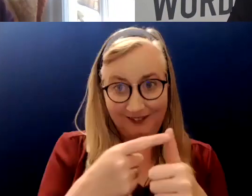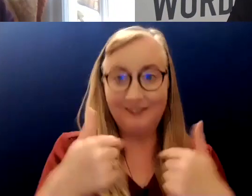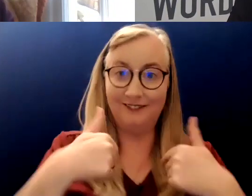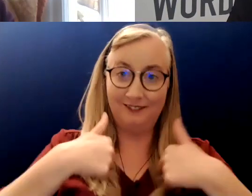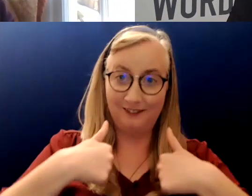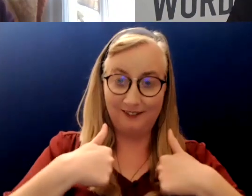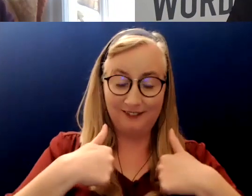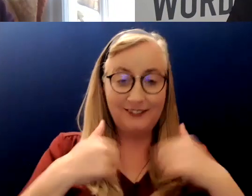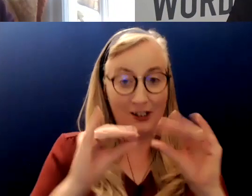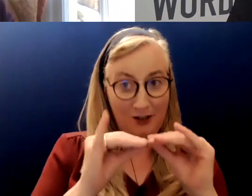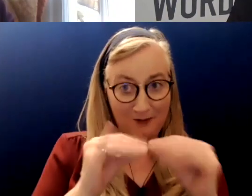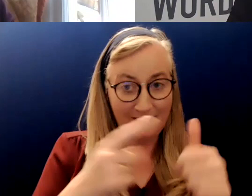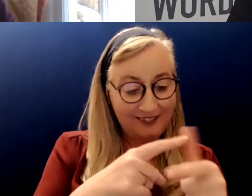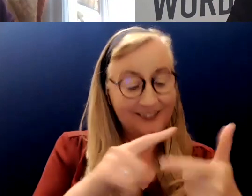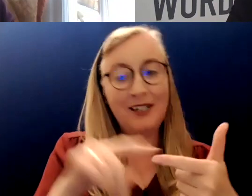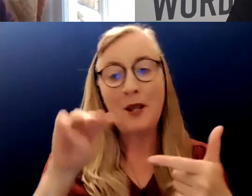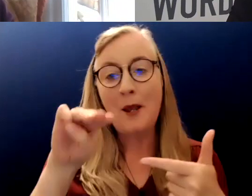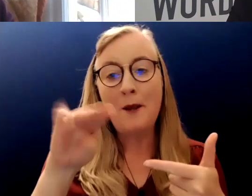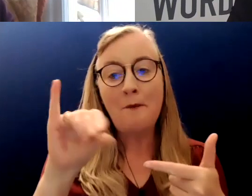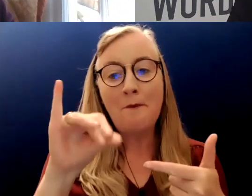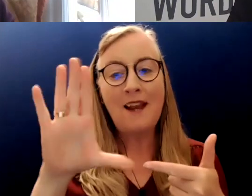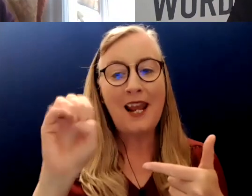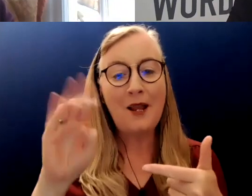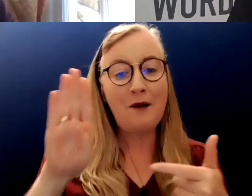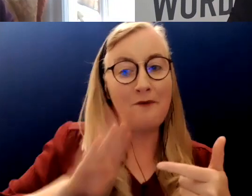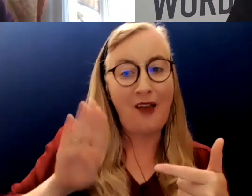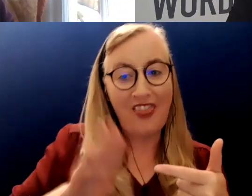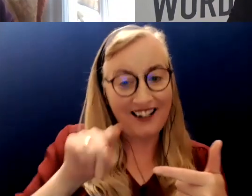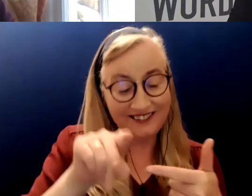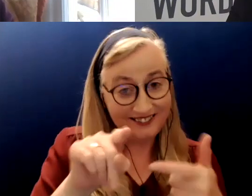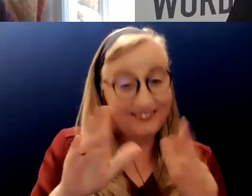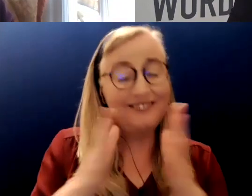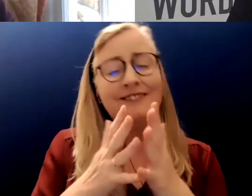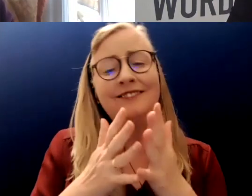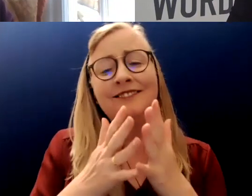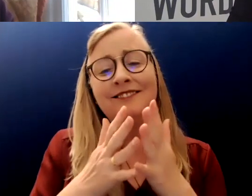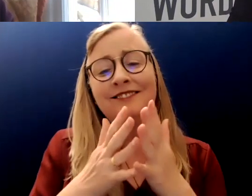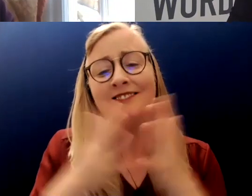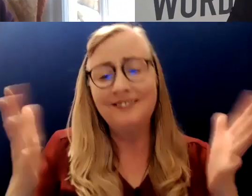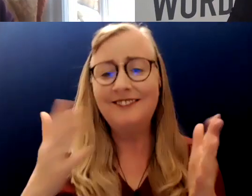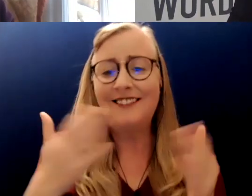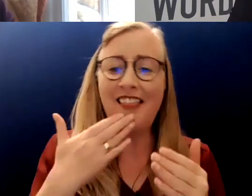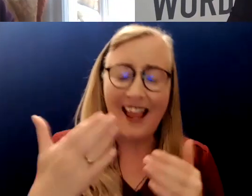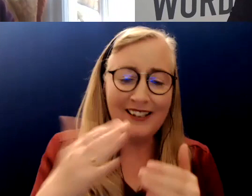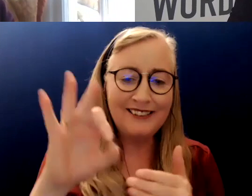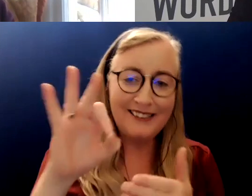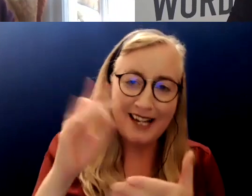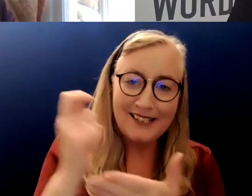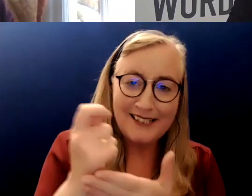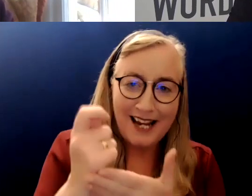us, and Millie Brother. Millie, thank you so much for making the time to talk to